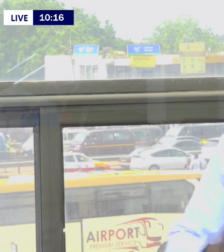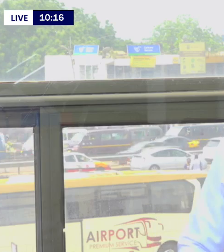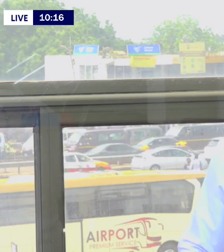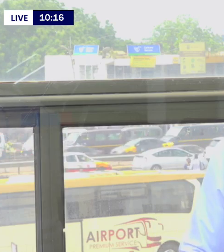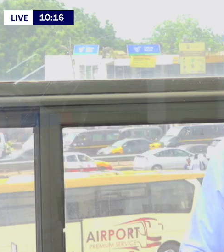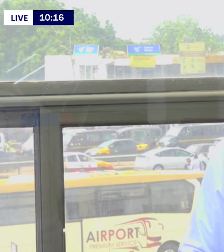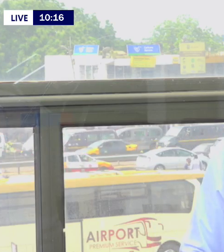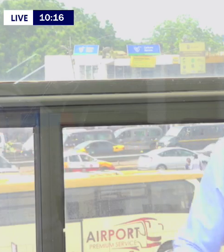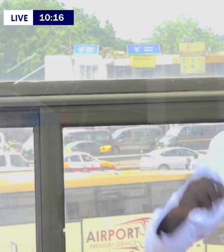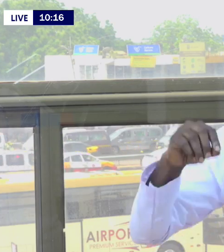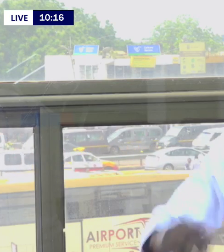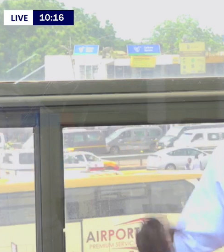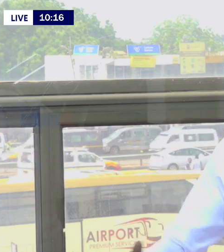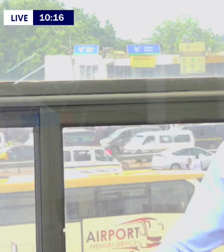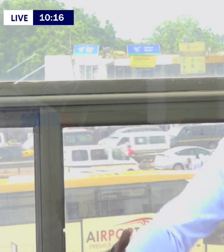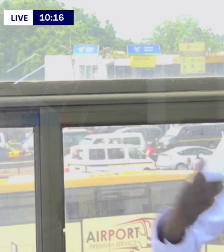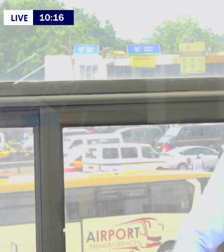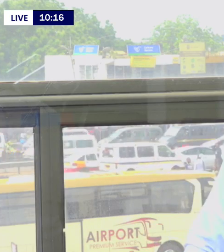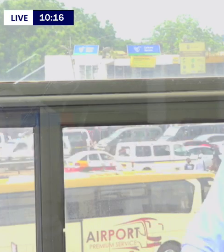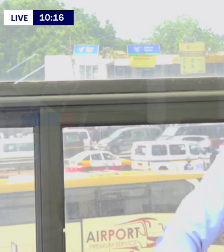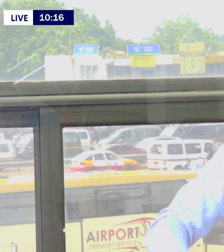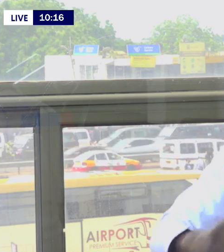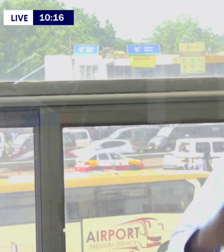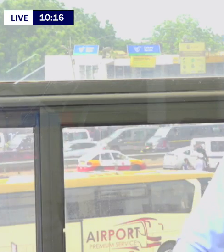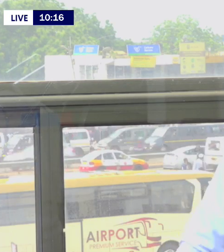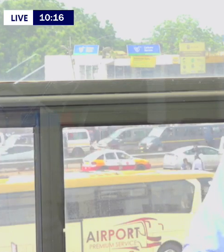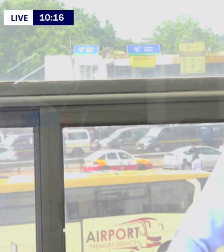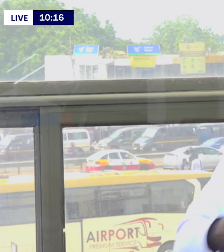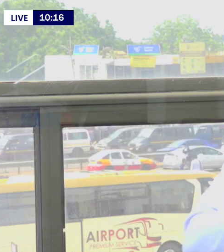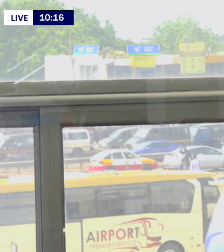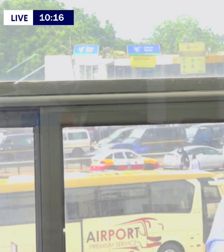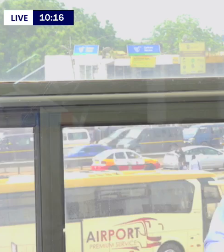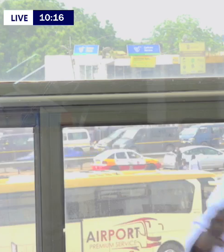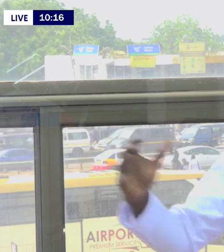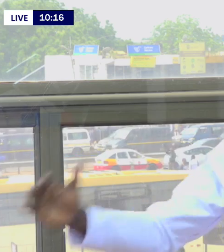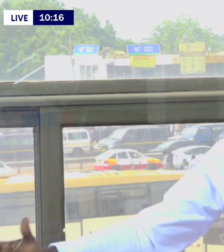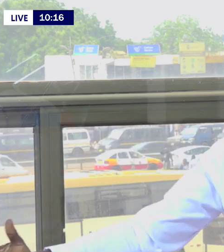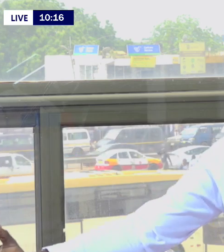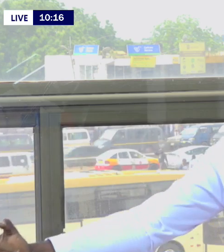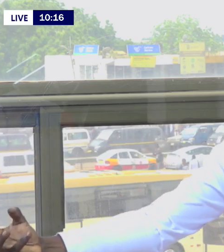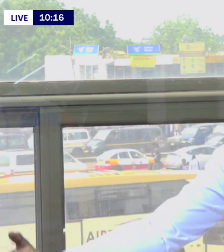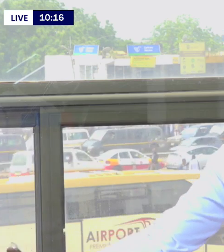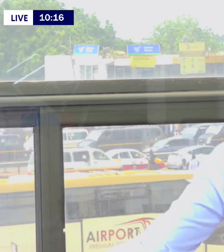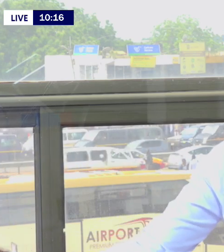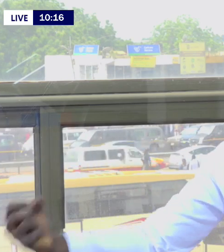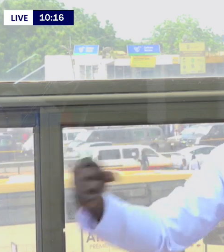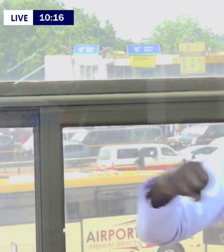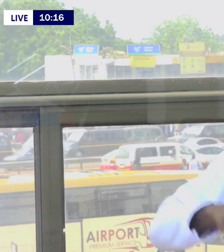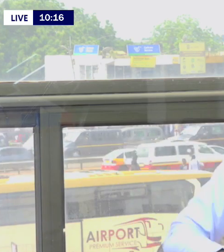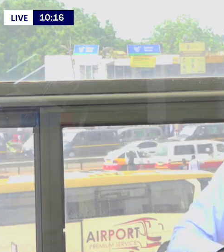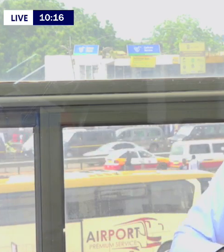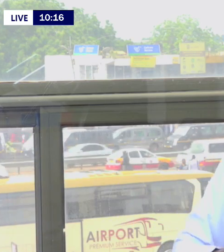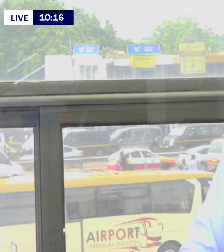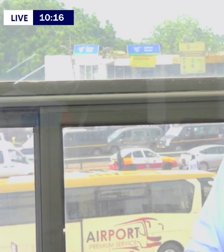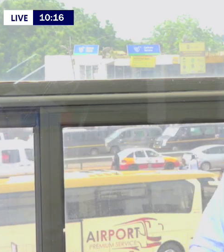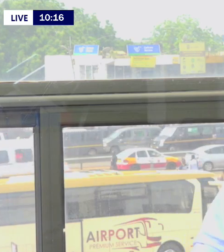juma ye no. Esese utria sika bi. Sika ube tria. Isi for say, yan ya ji sa invoice ne free on